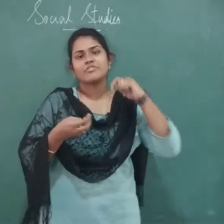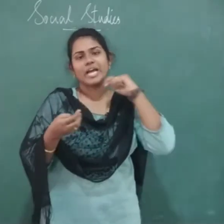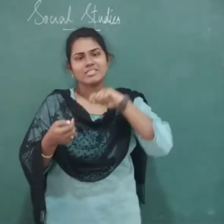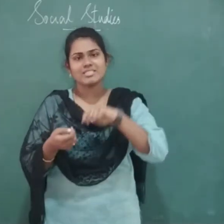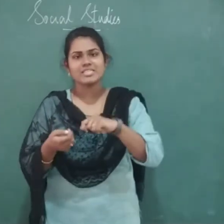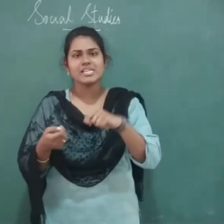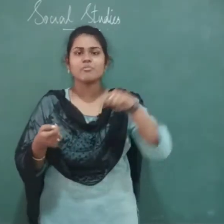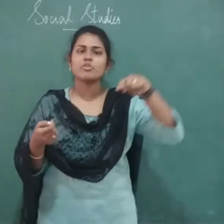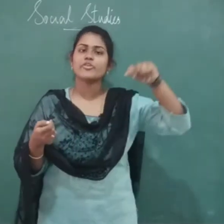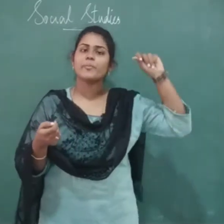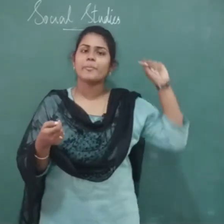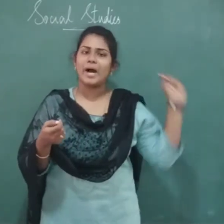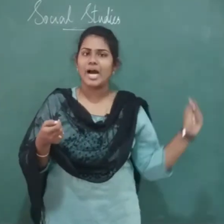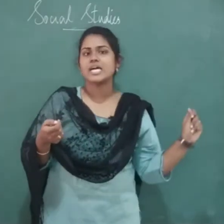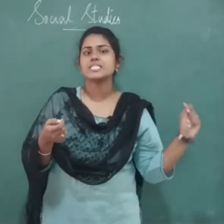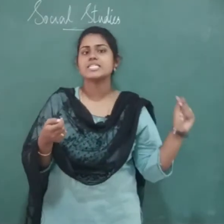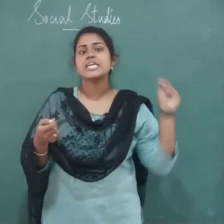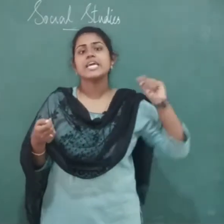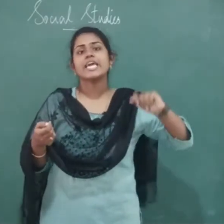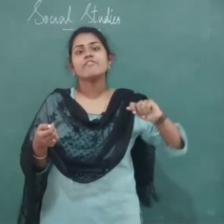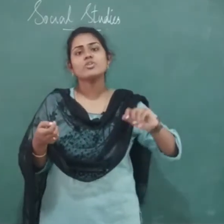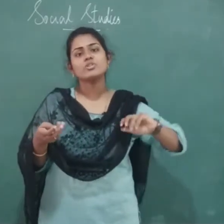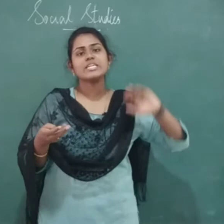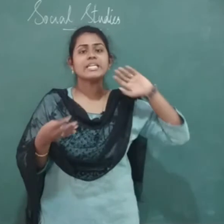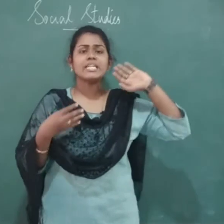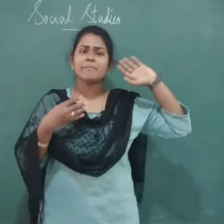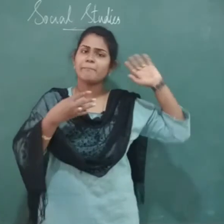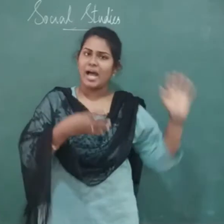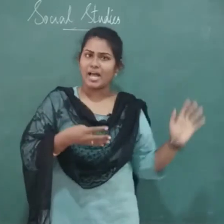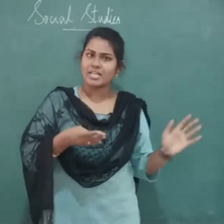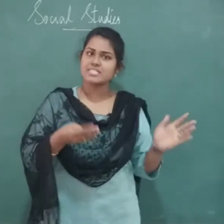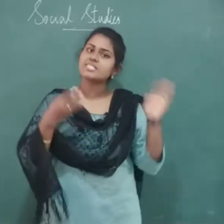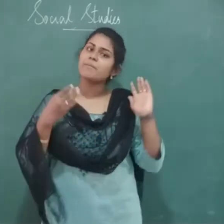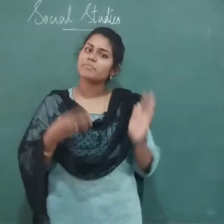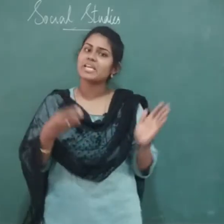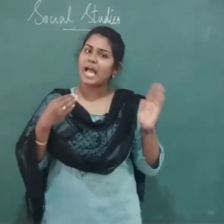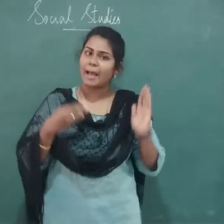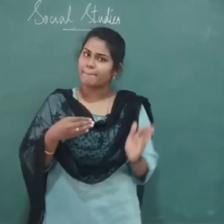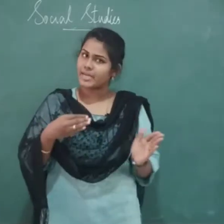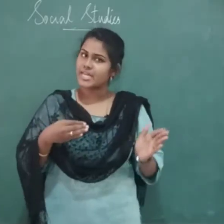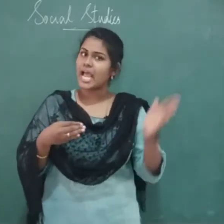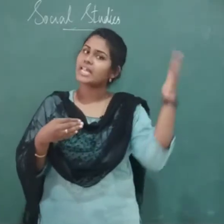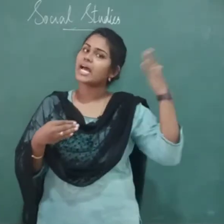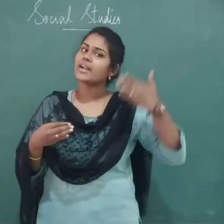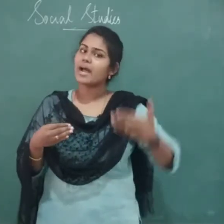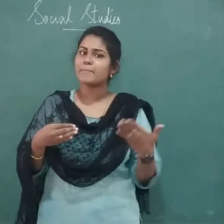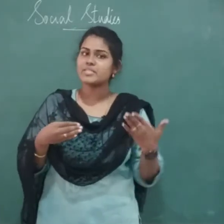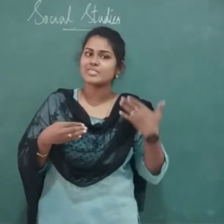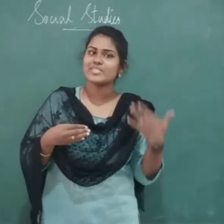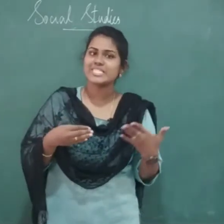are studying about our past. Even though in the past something happened and the Harappan